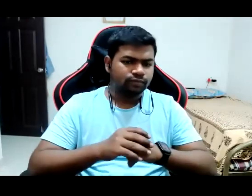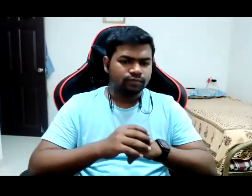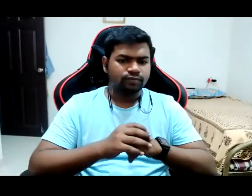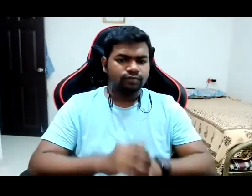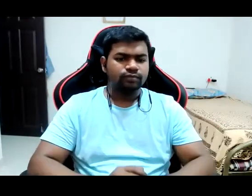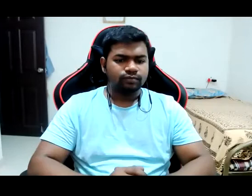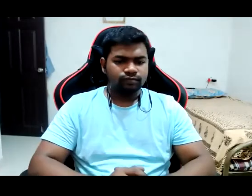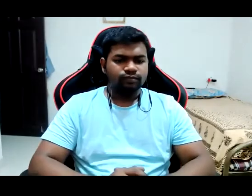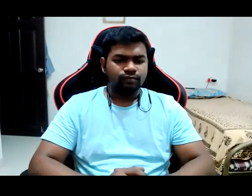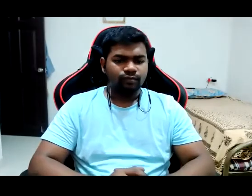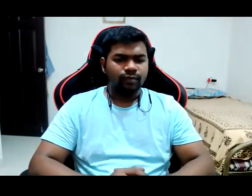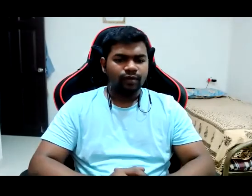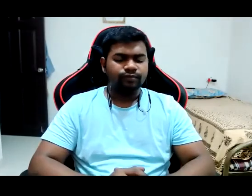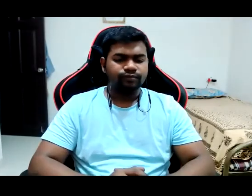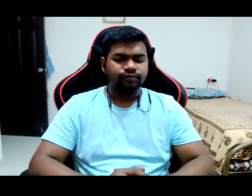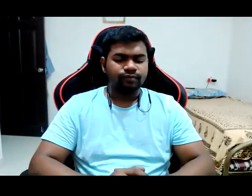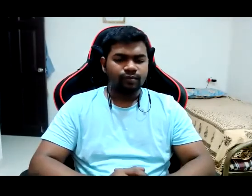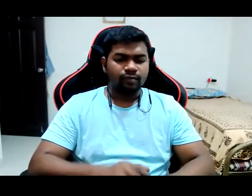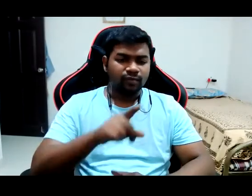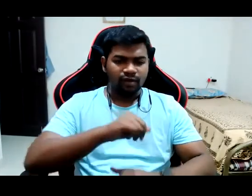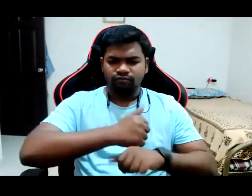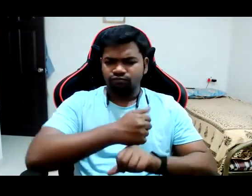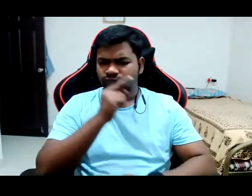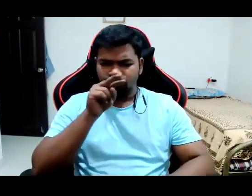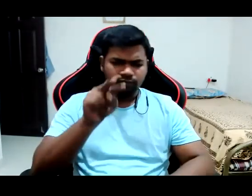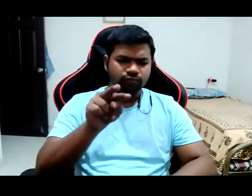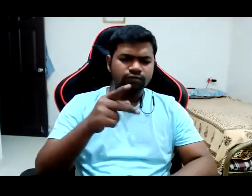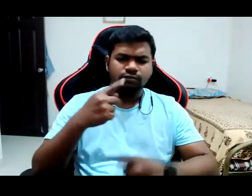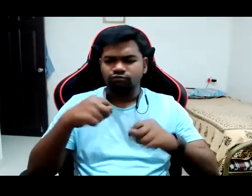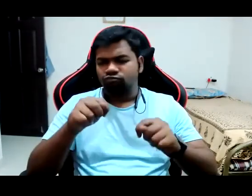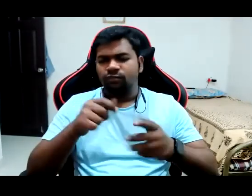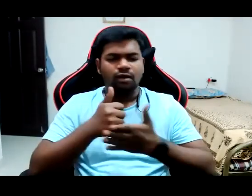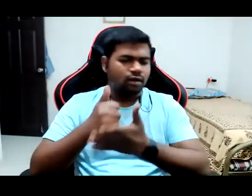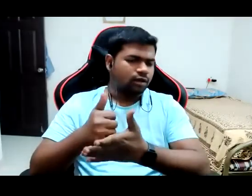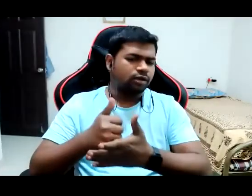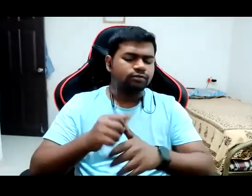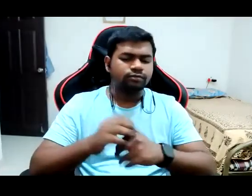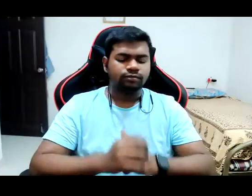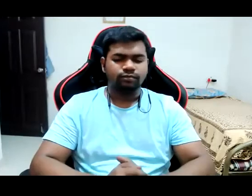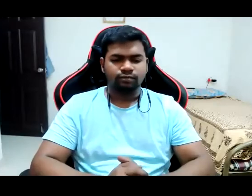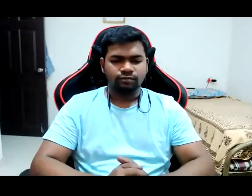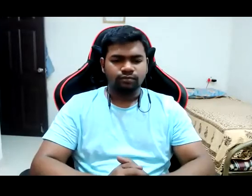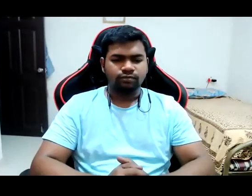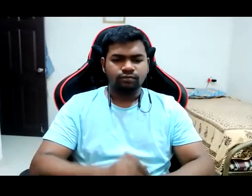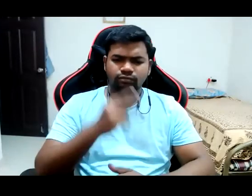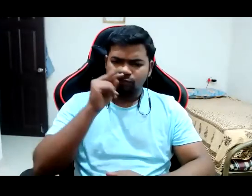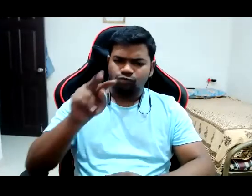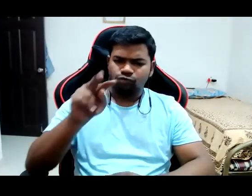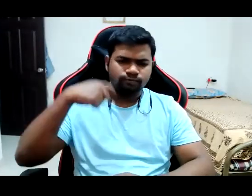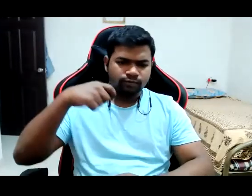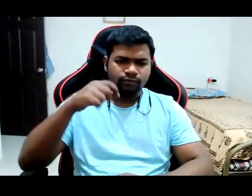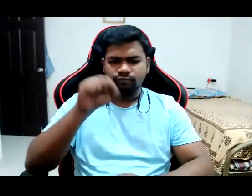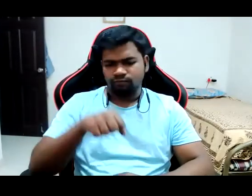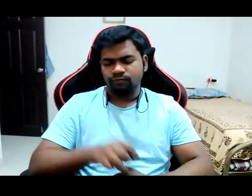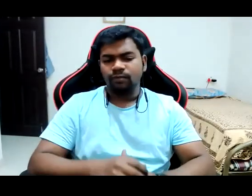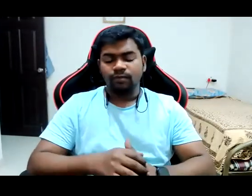applications, whatever we develop. Whatever. Yeah. So the judges will basically be able to try it out themselves. Okay, so basically they will be watching those videos out, and